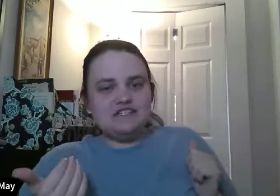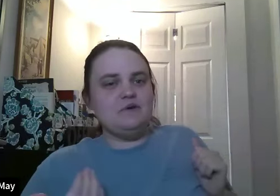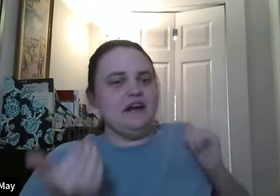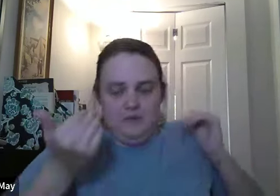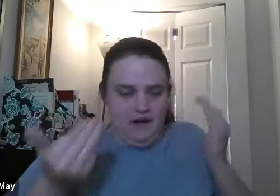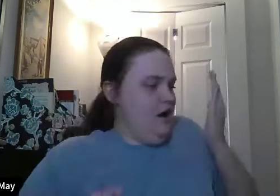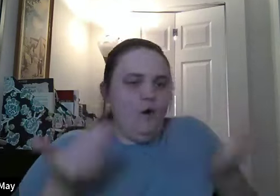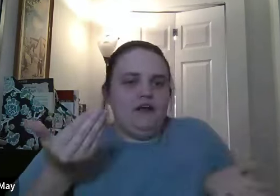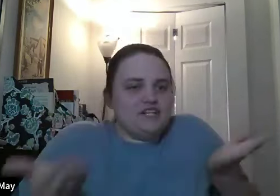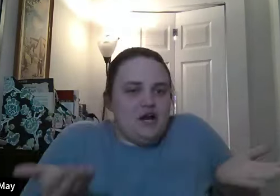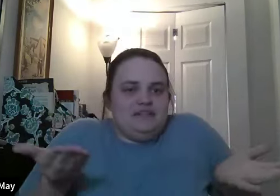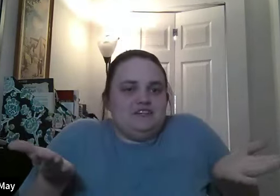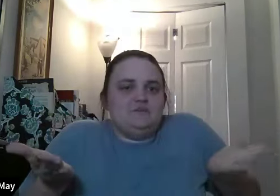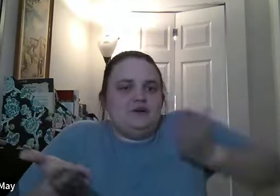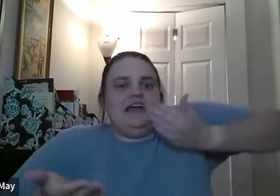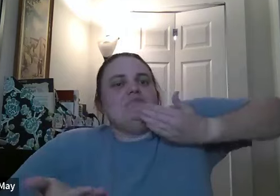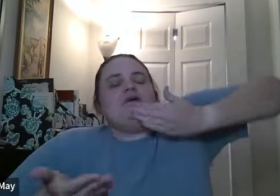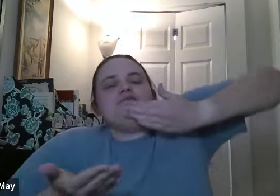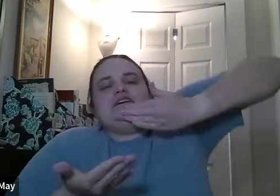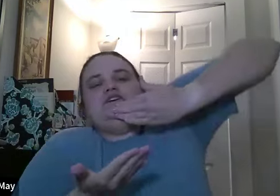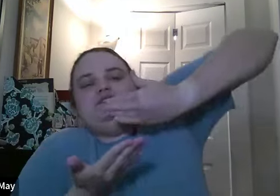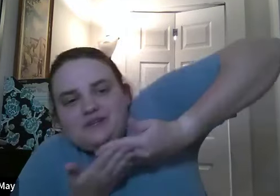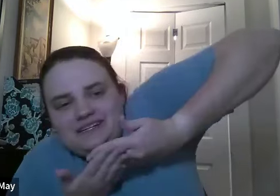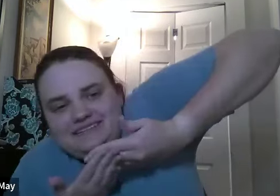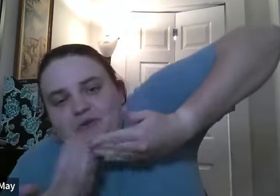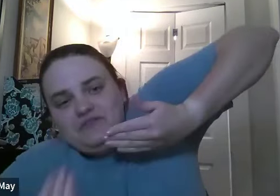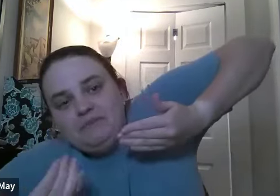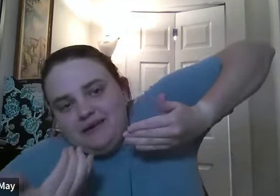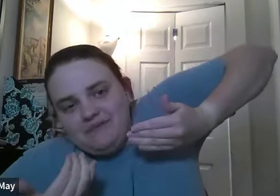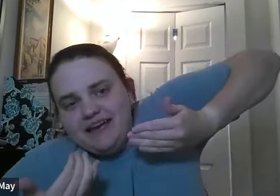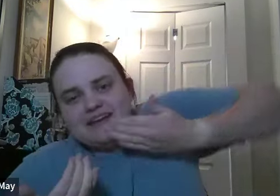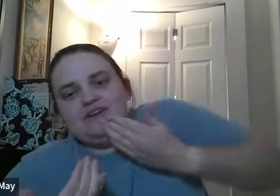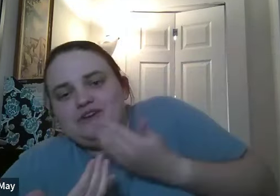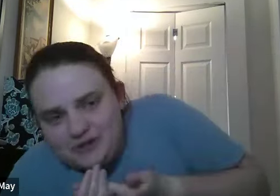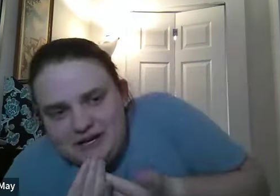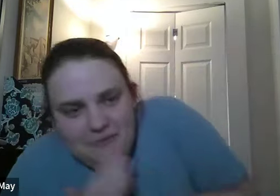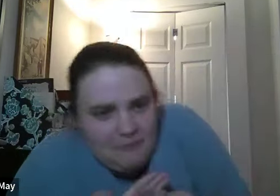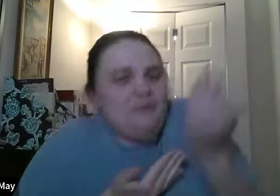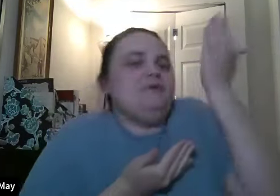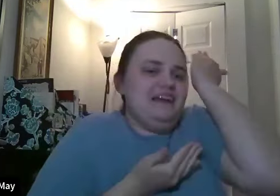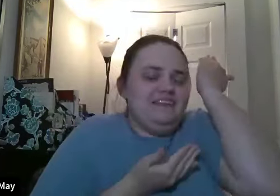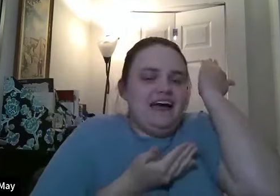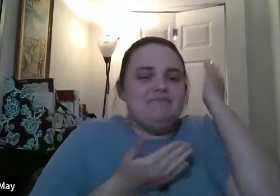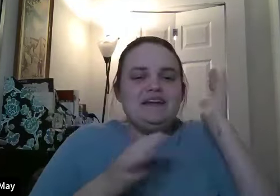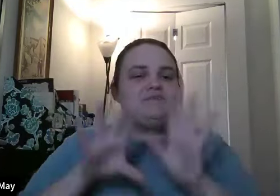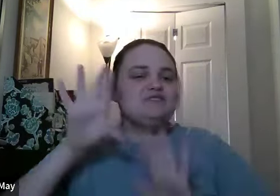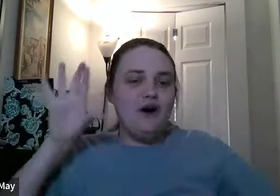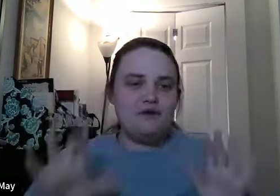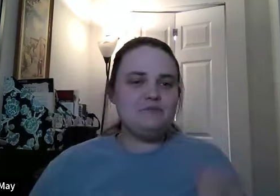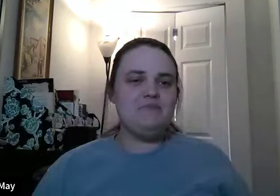someone and I went, oh my gosh, how do I say good morning? And I remember I was like, good, like with the book in my hand, good morning. Like I made it the most awkward way